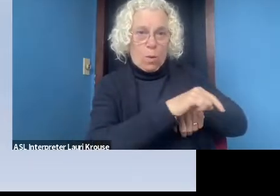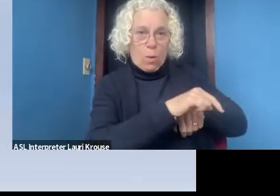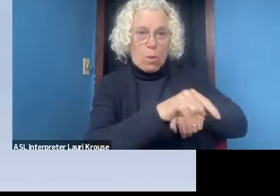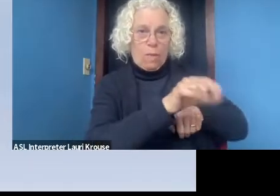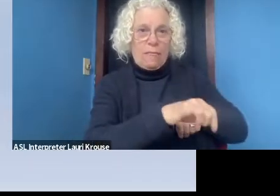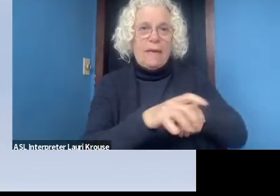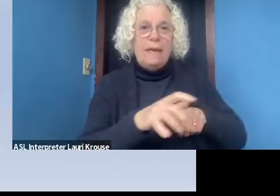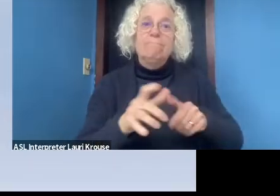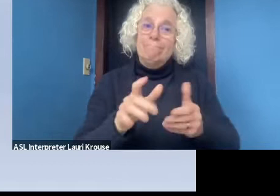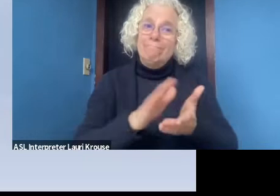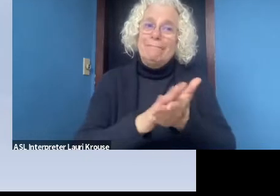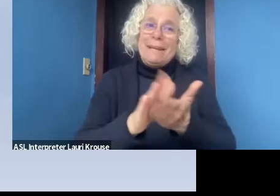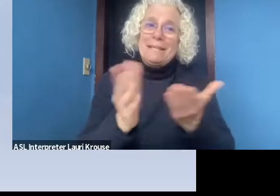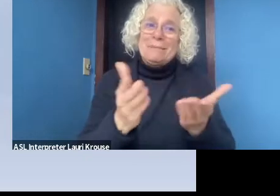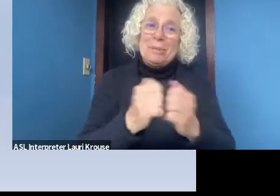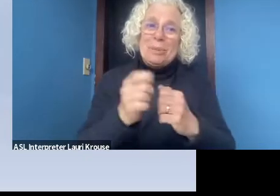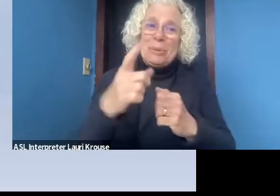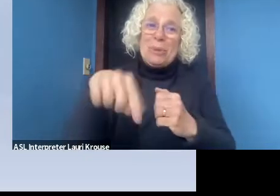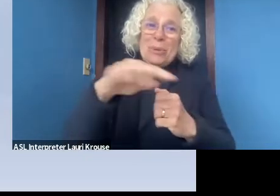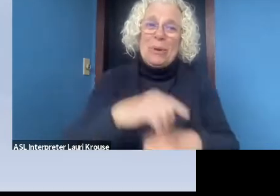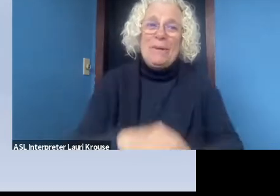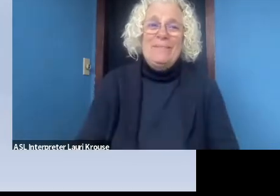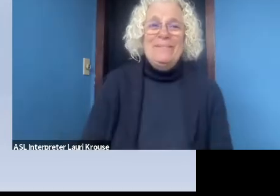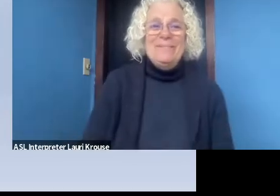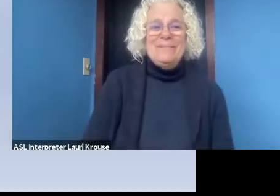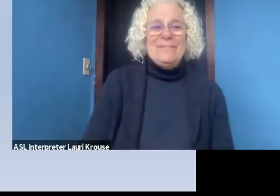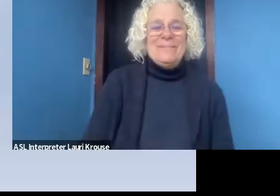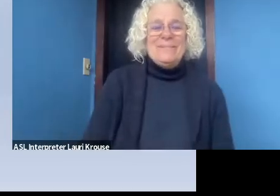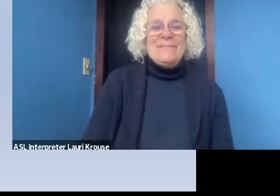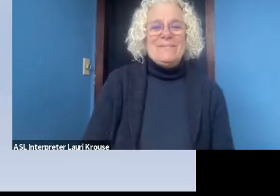all. So for this next activity,